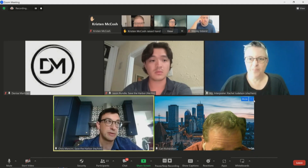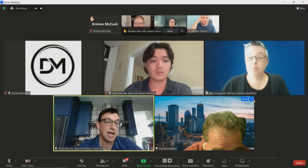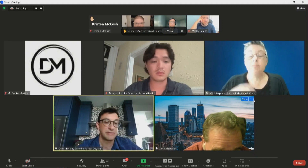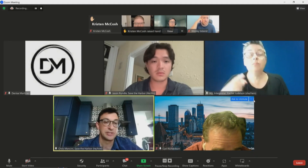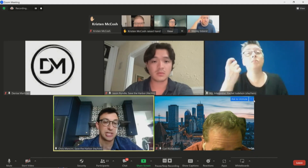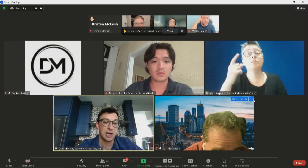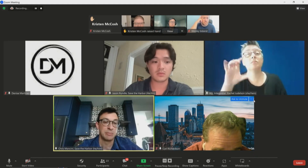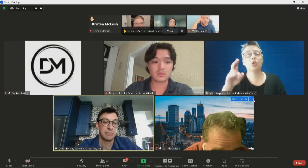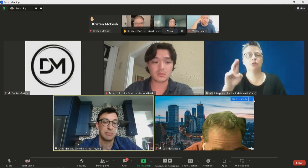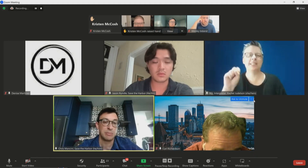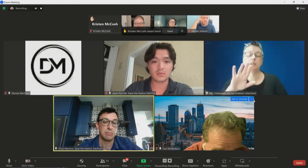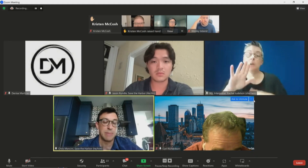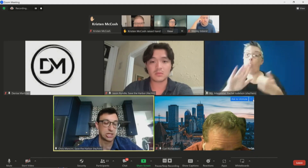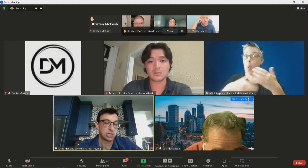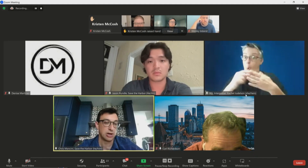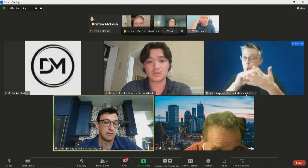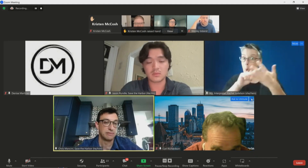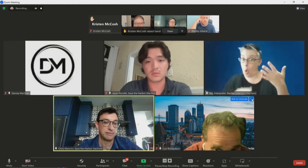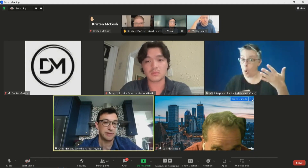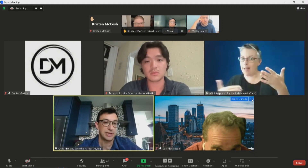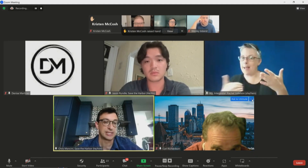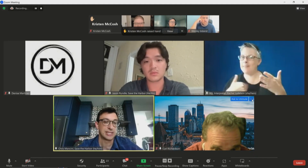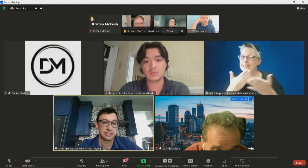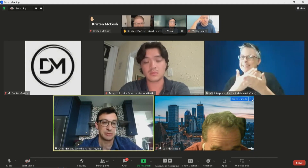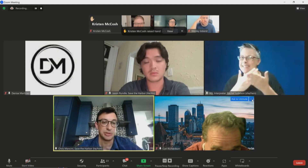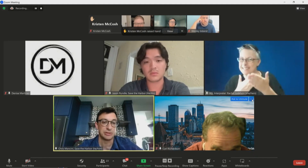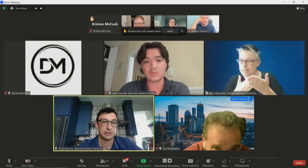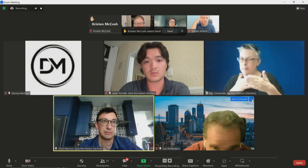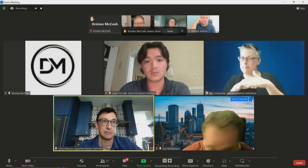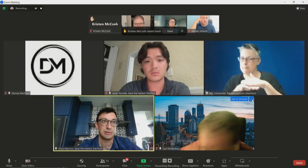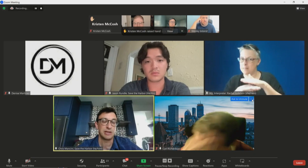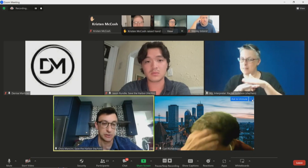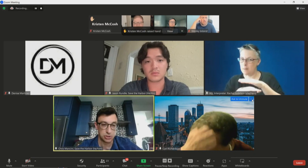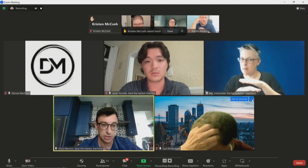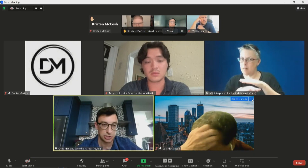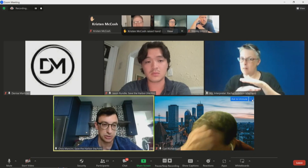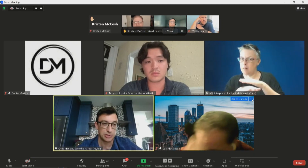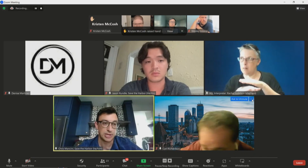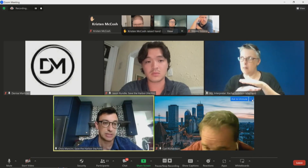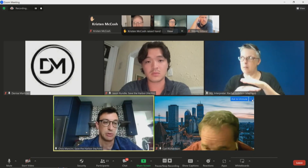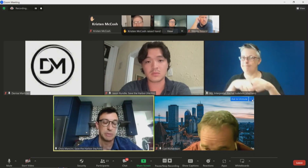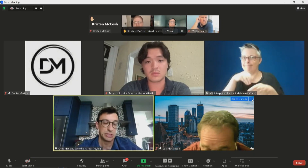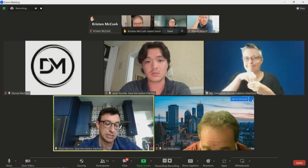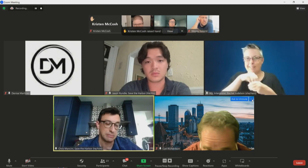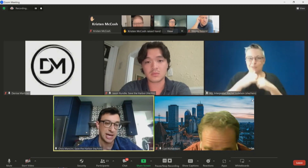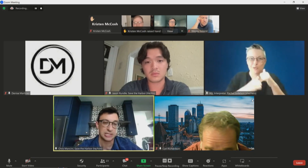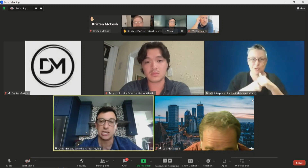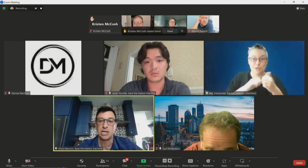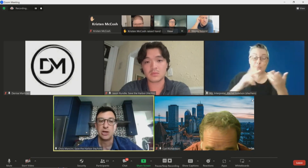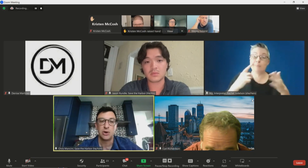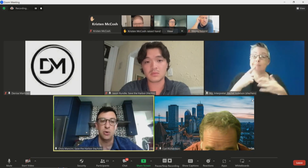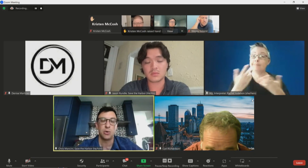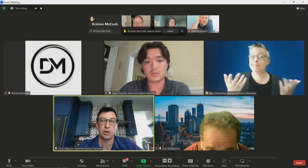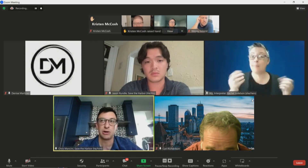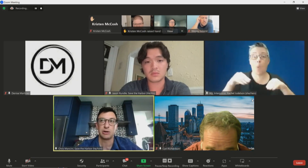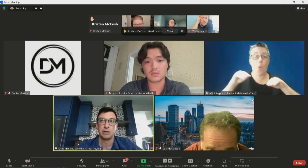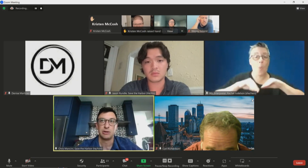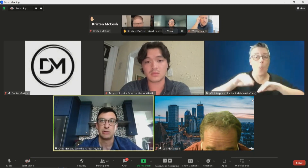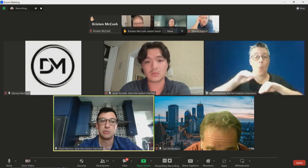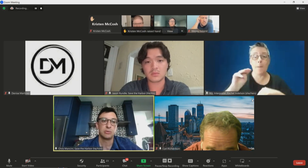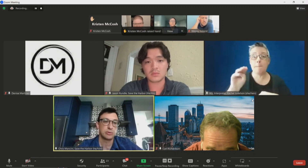All of them have some measure of accessible infrastructure, whether that's mobility mats